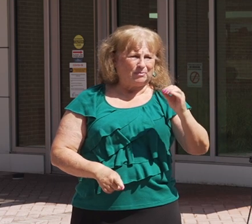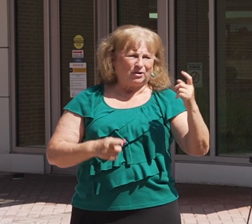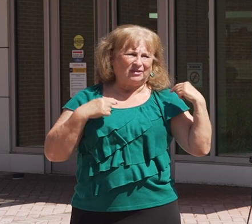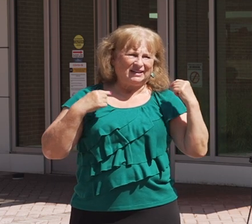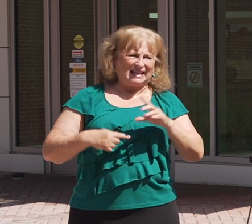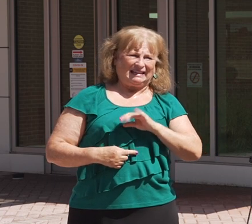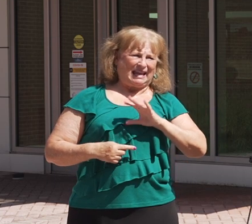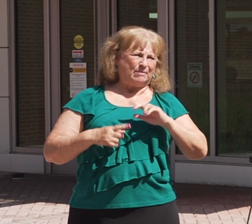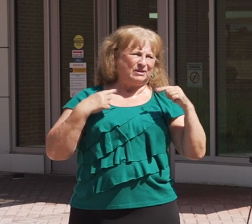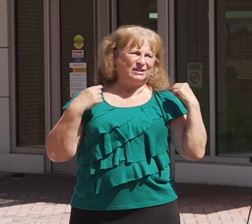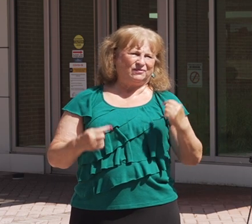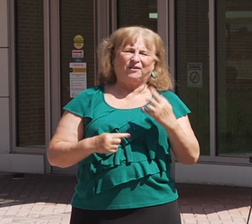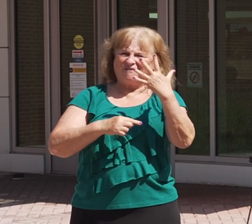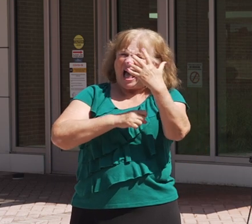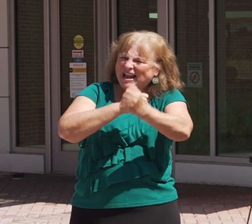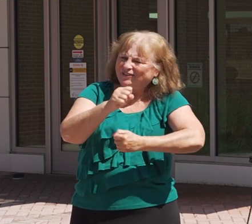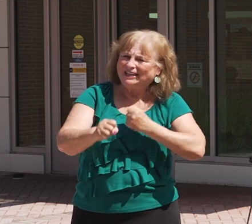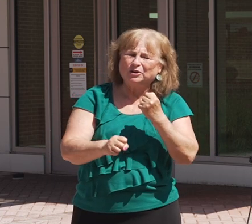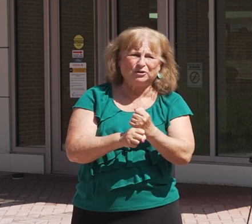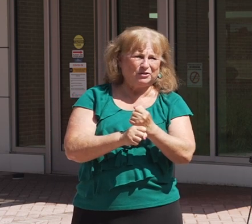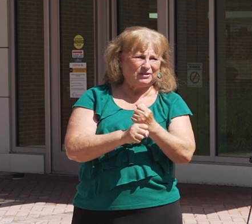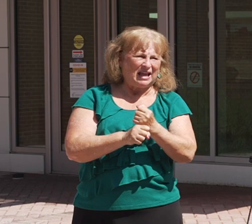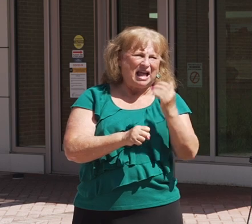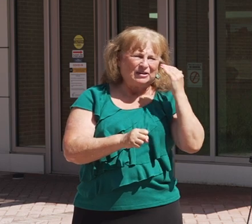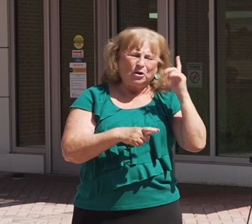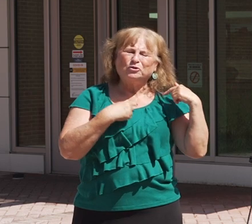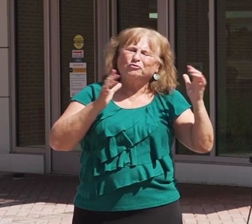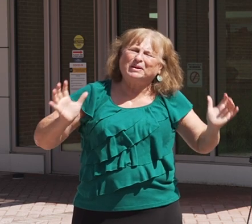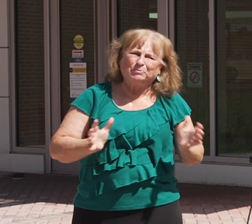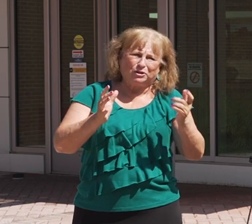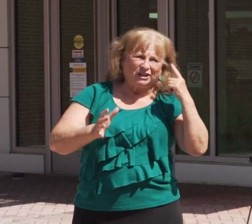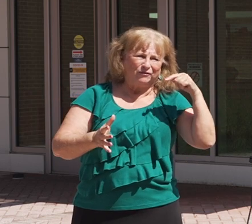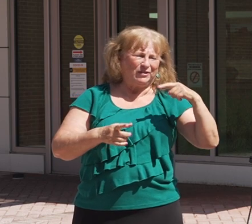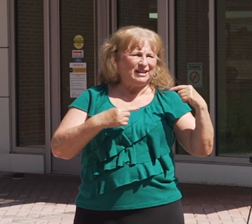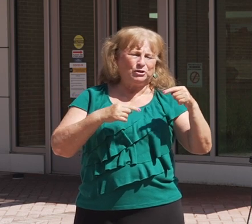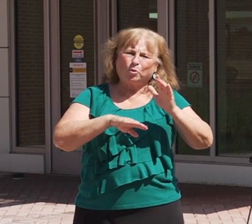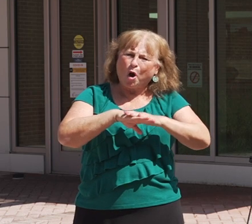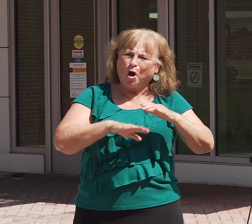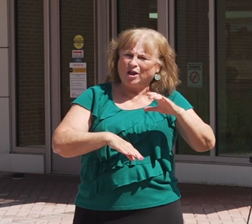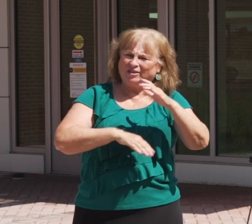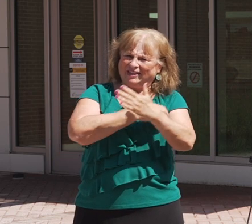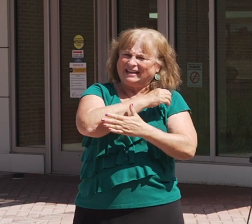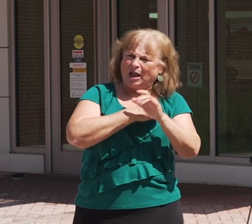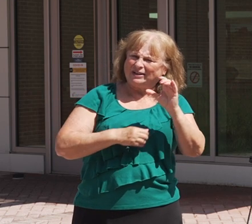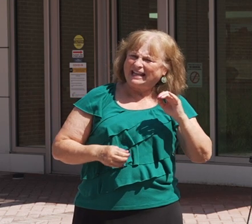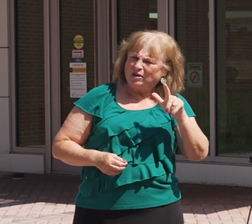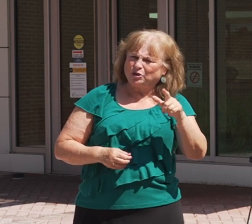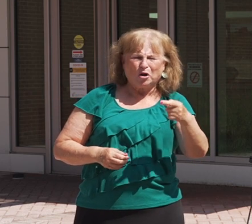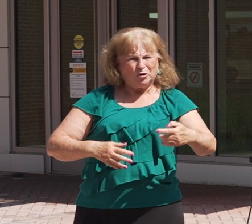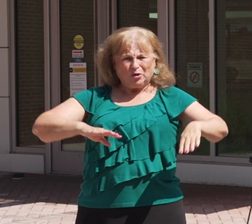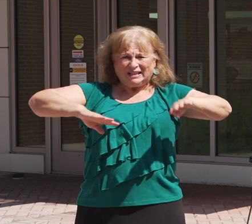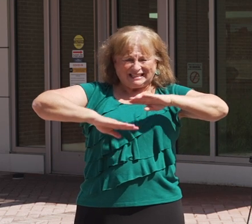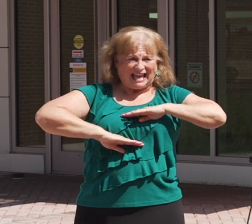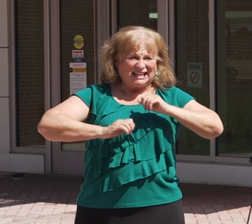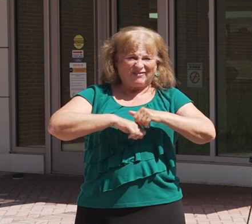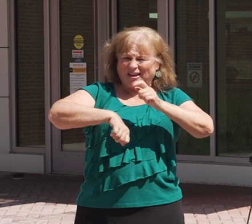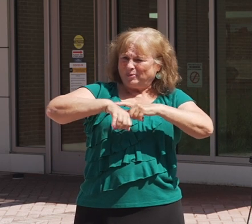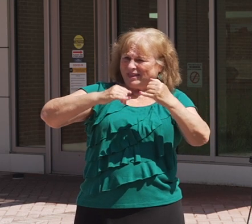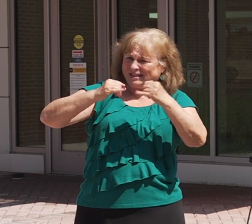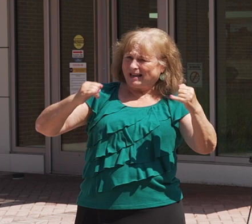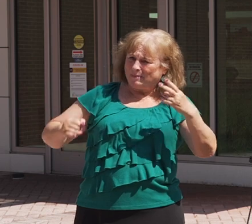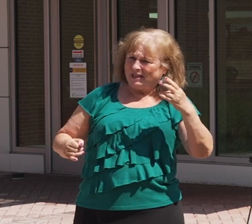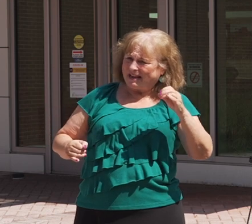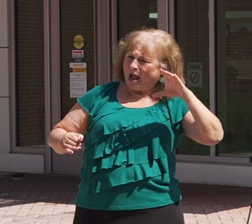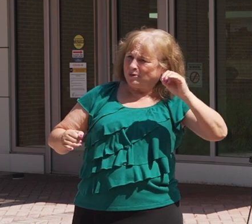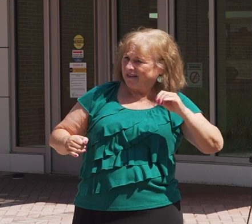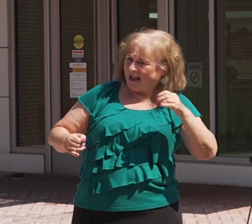these cameras in place for about 5 years now. I know you've been pushing for this since you were on the county council. So are you satisfied with the timeline that Howard